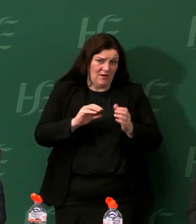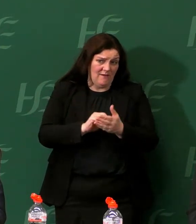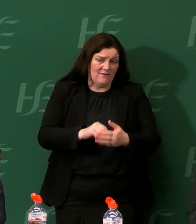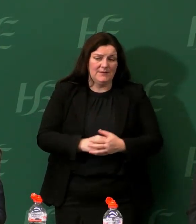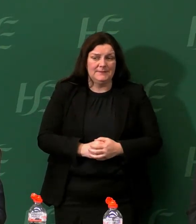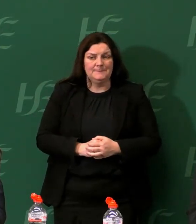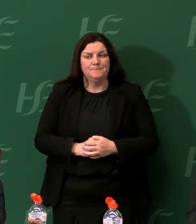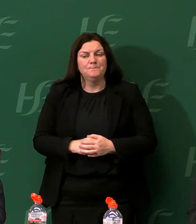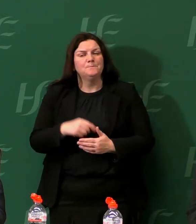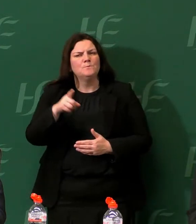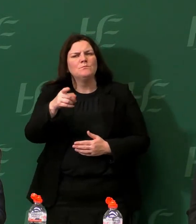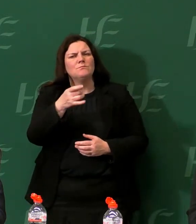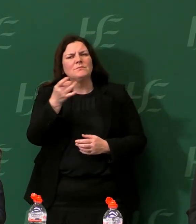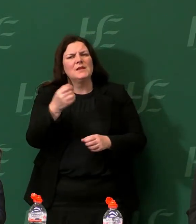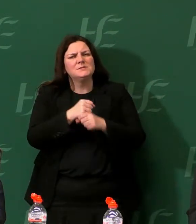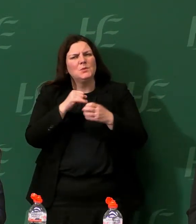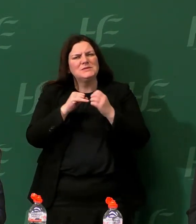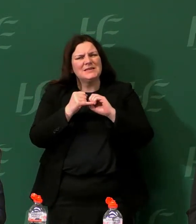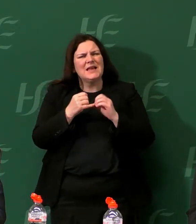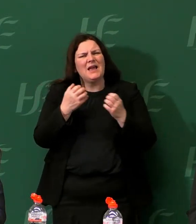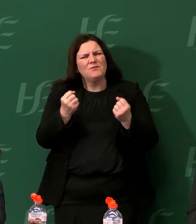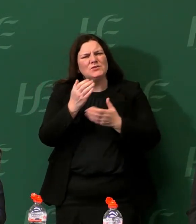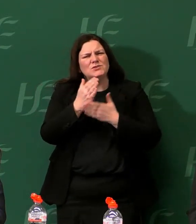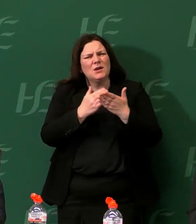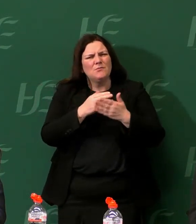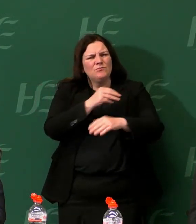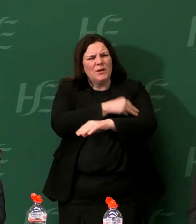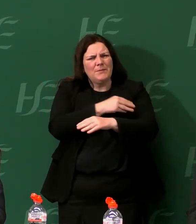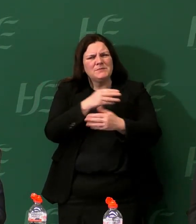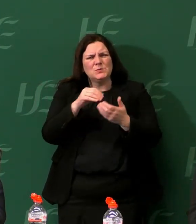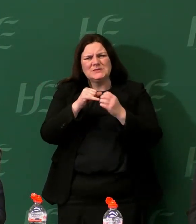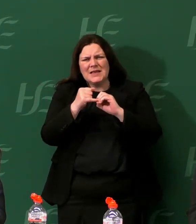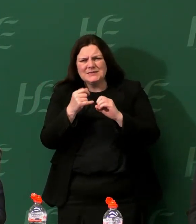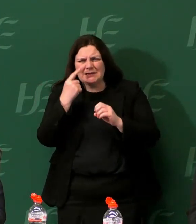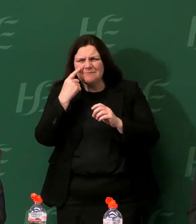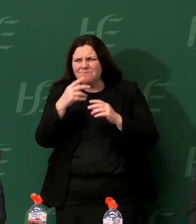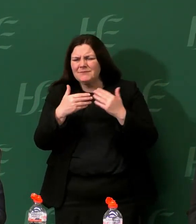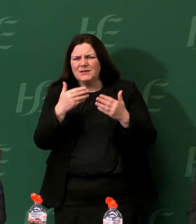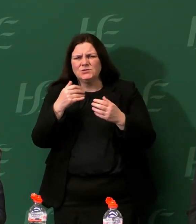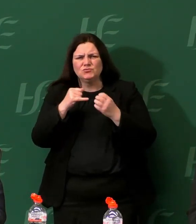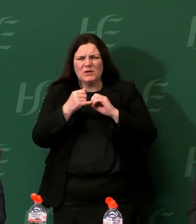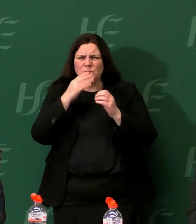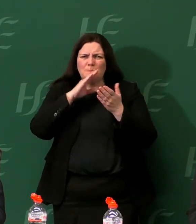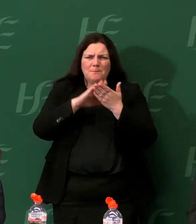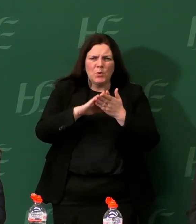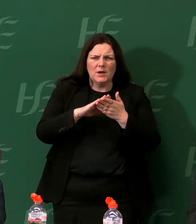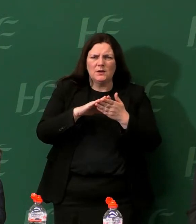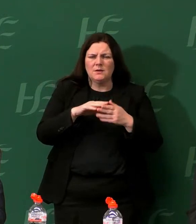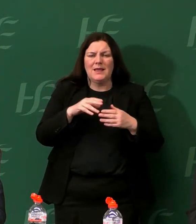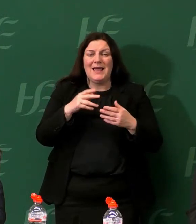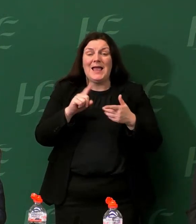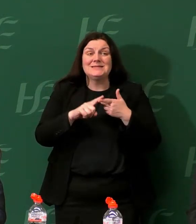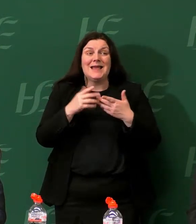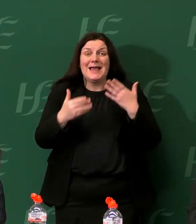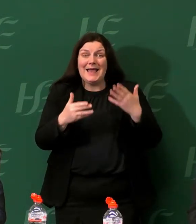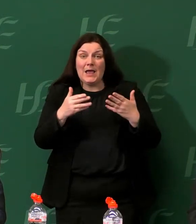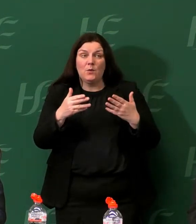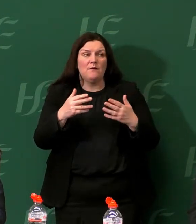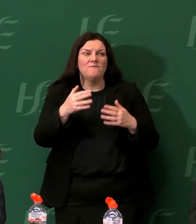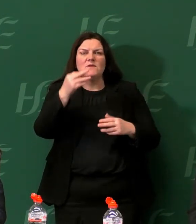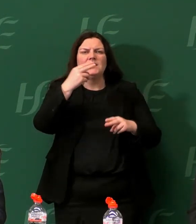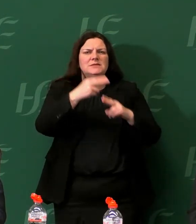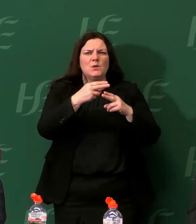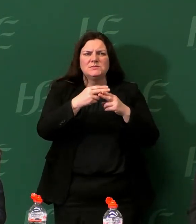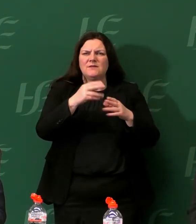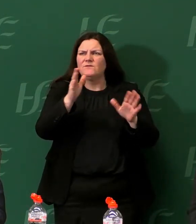In terms of the testing, there's been a few problems with testing and tracing, with people trying to look and book appointments this week, described